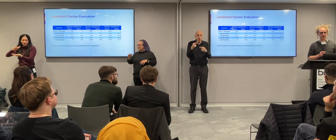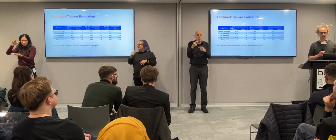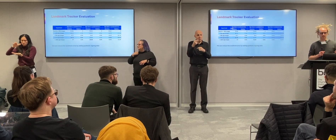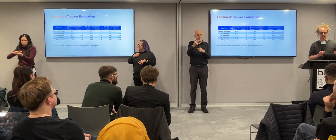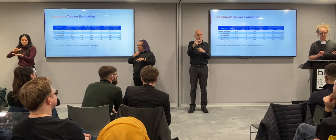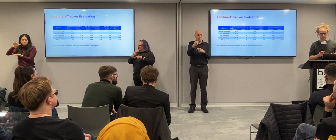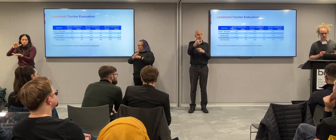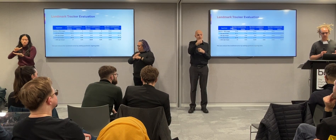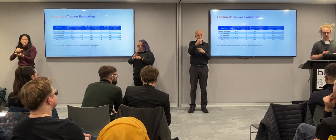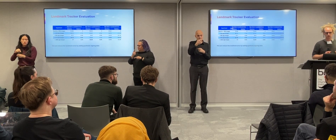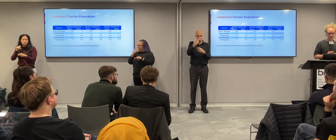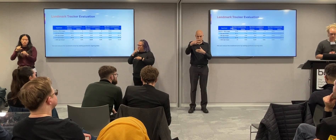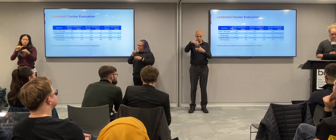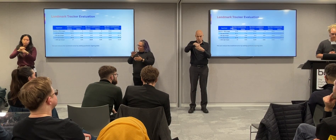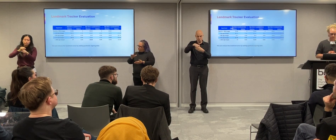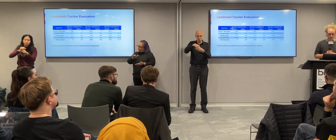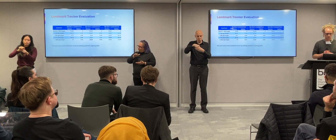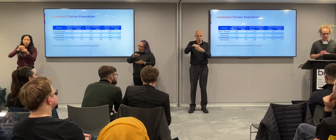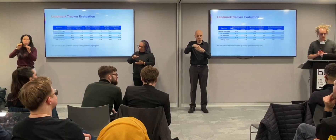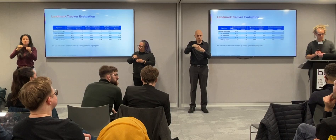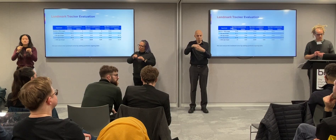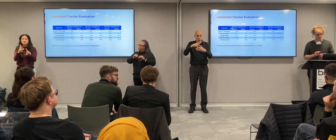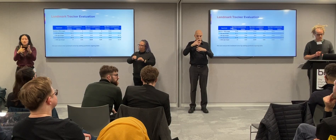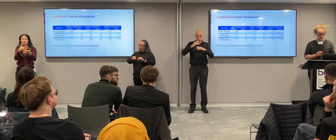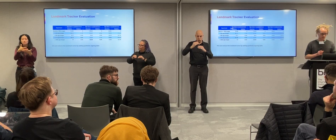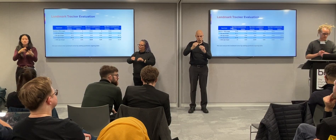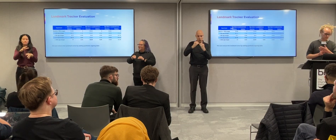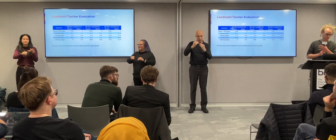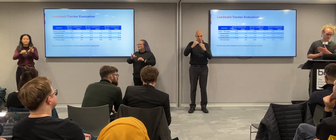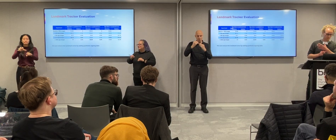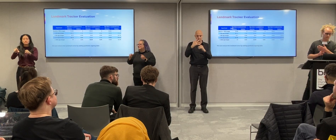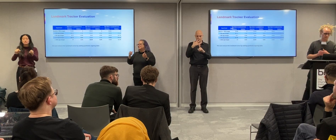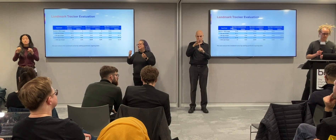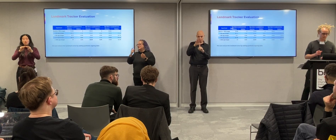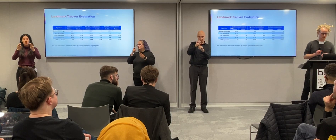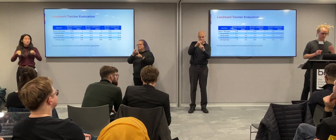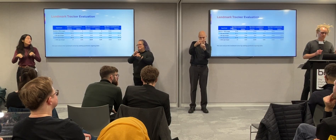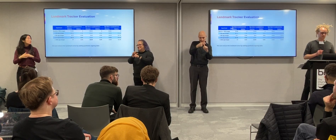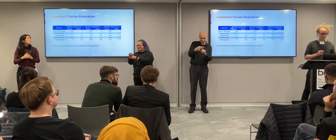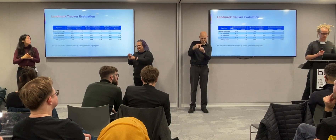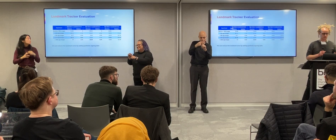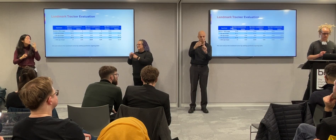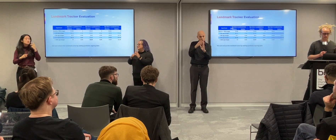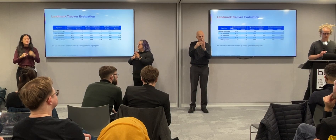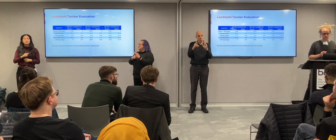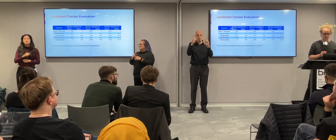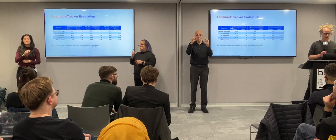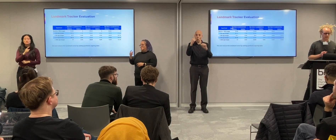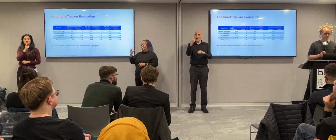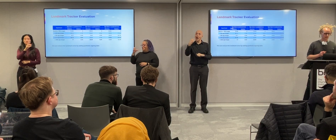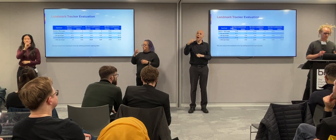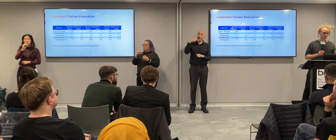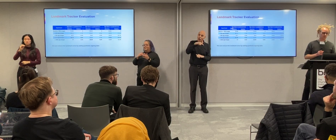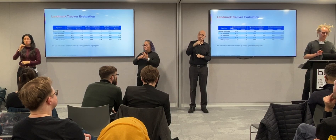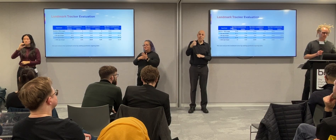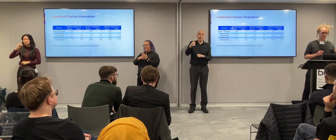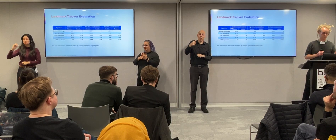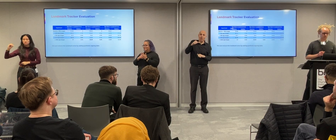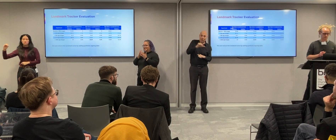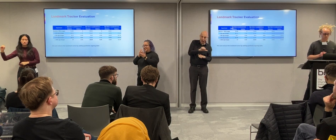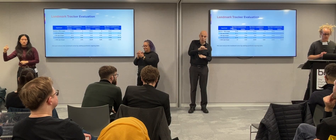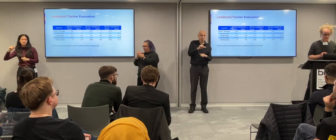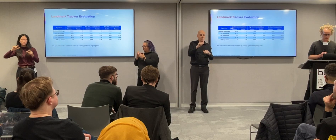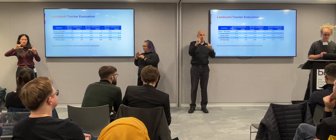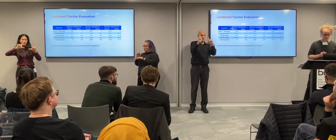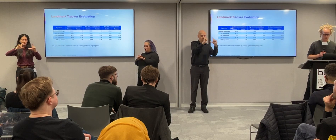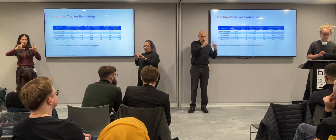in training this sign language detection model, and you do see here like 100,000 images that are non-sign language related, and